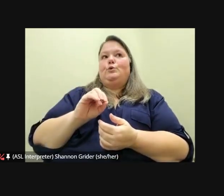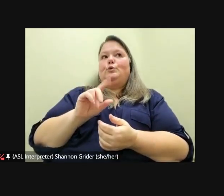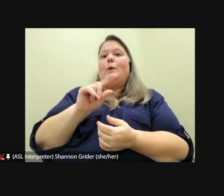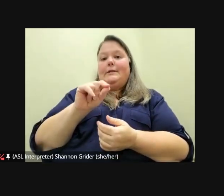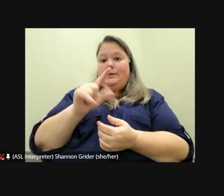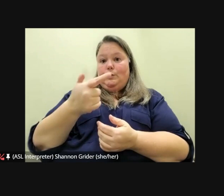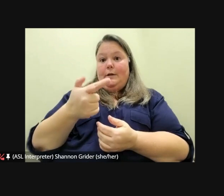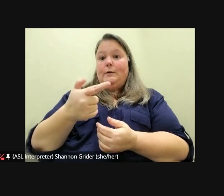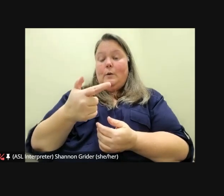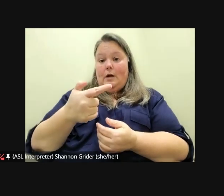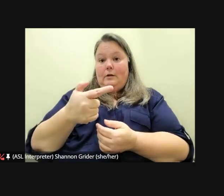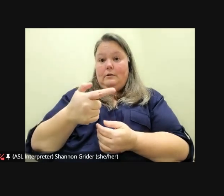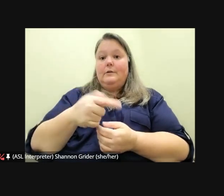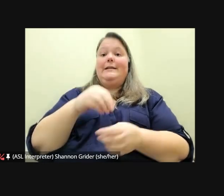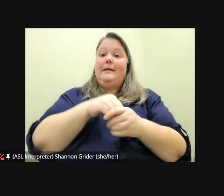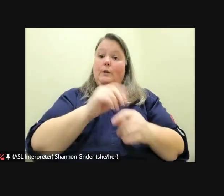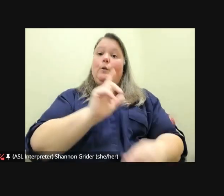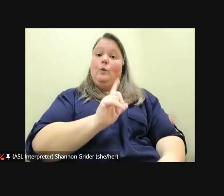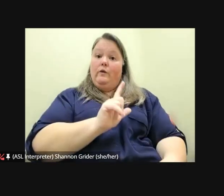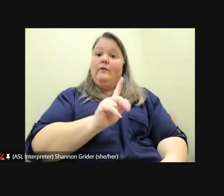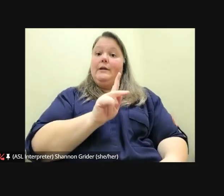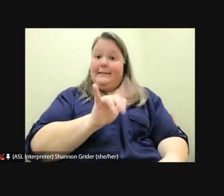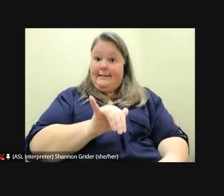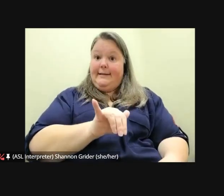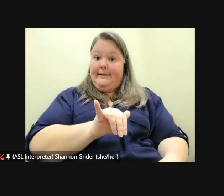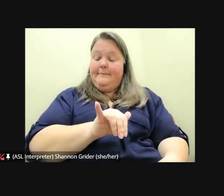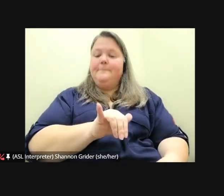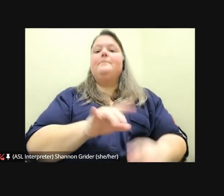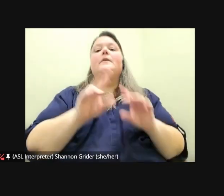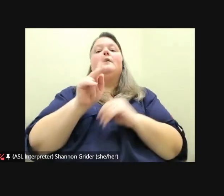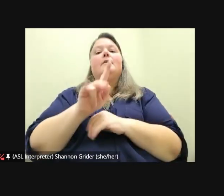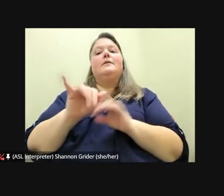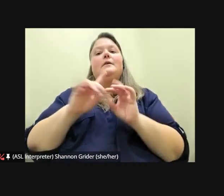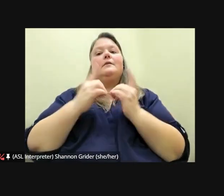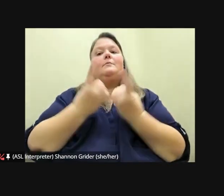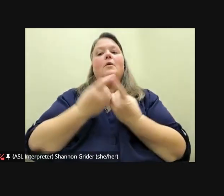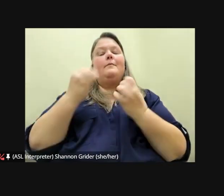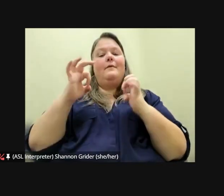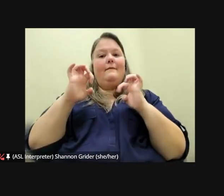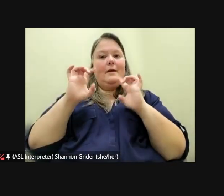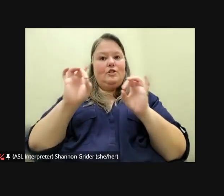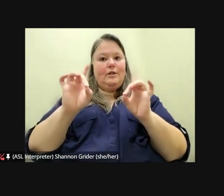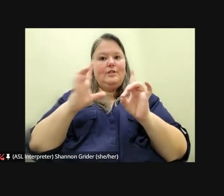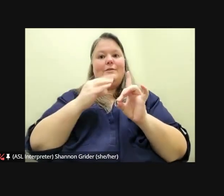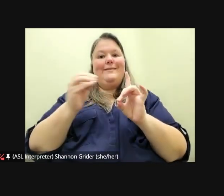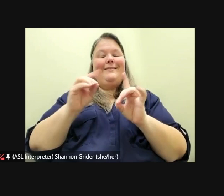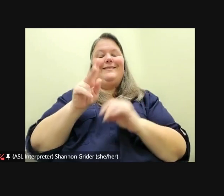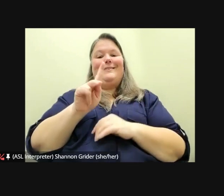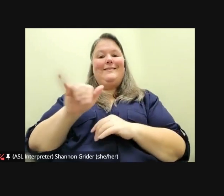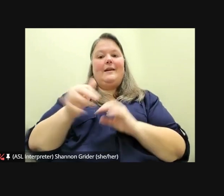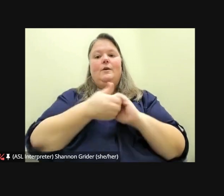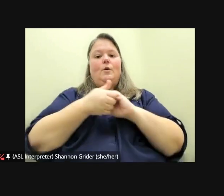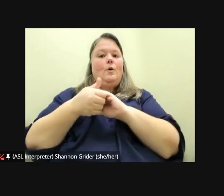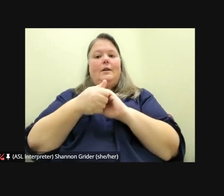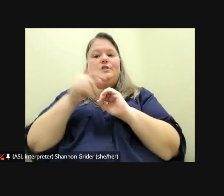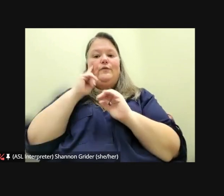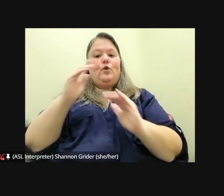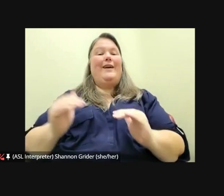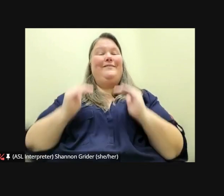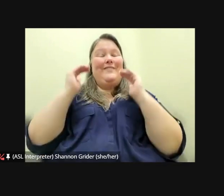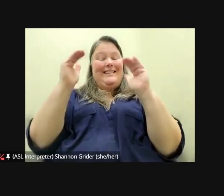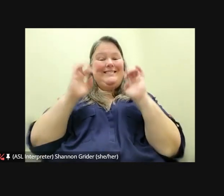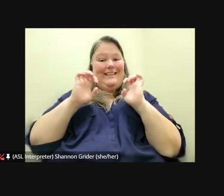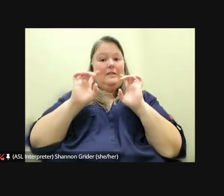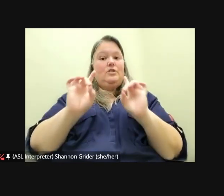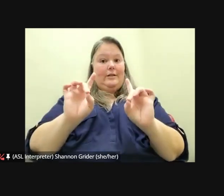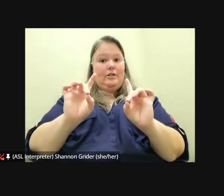Louisville, Kentucky, the Kentucky Department of Education and the Kentucky Coalition for Advancing Education released the